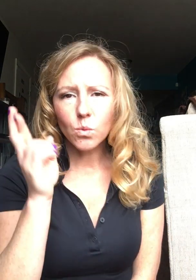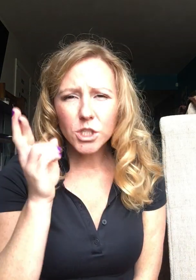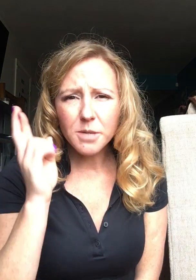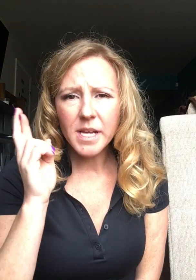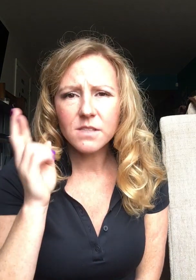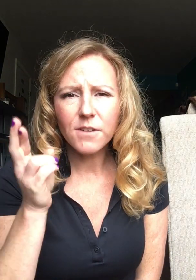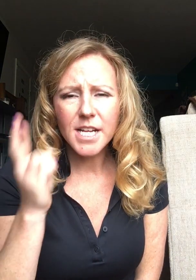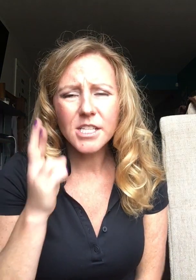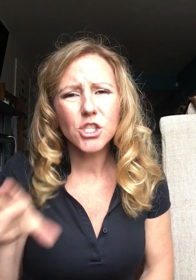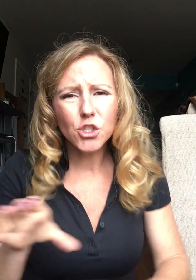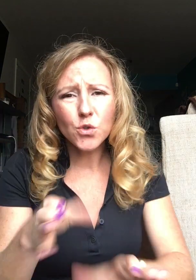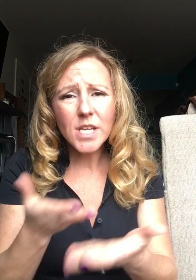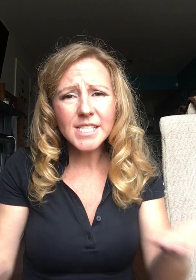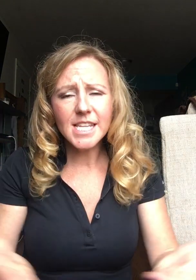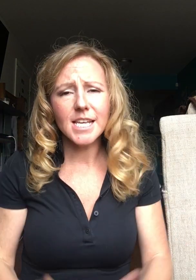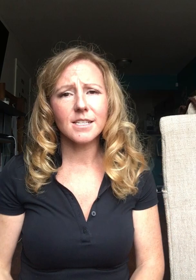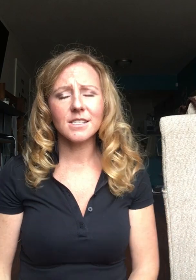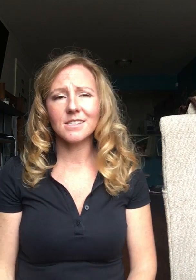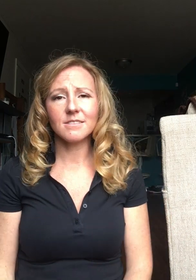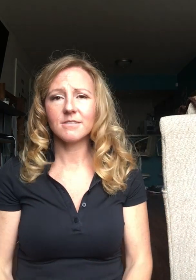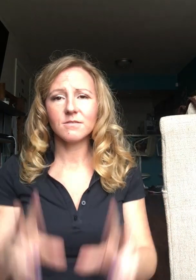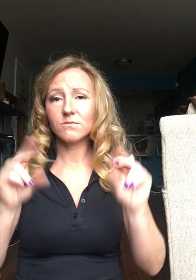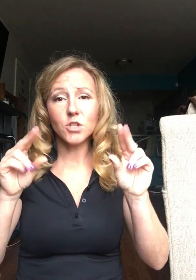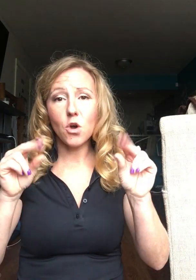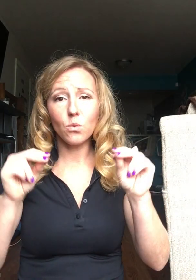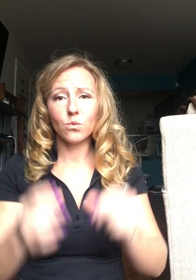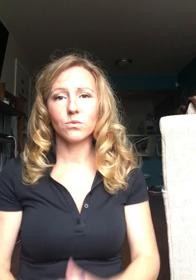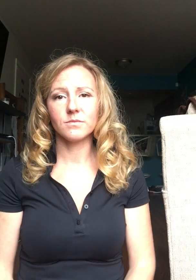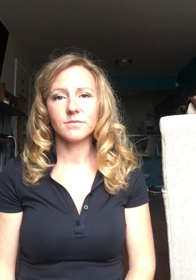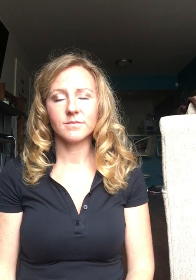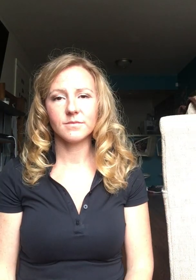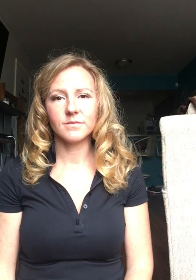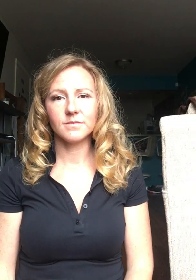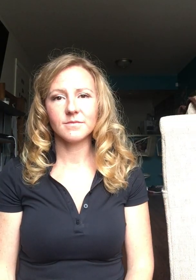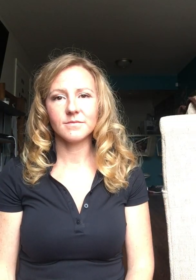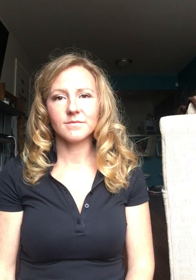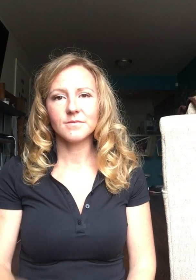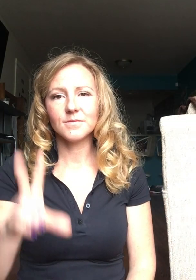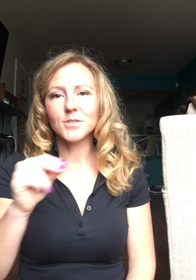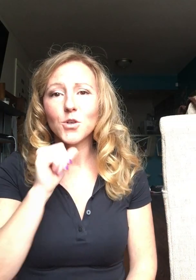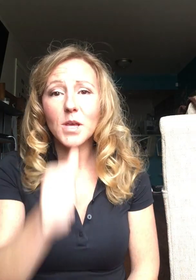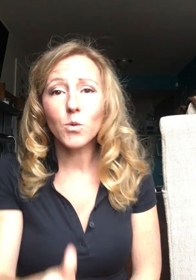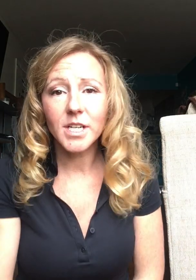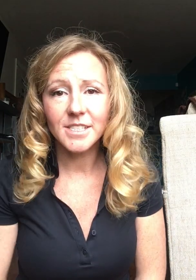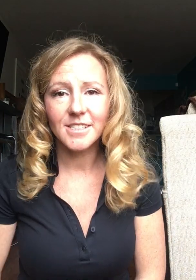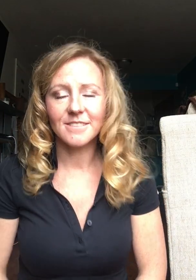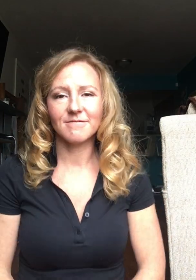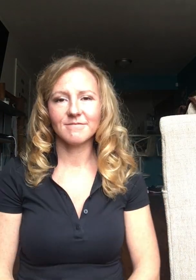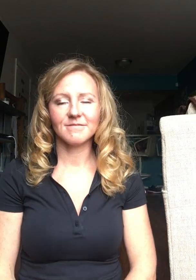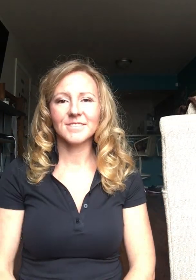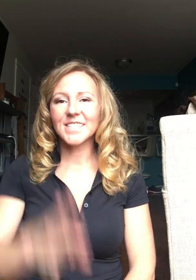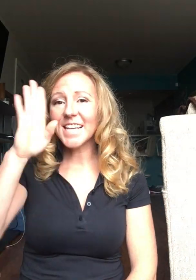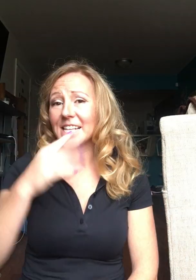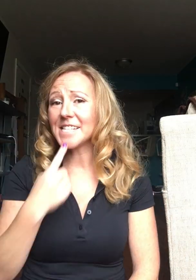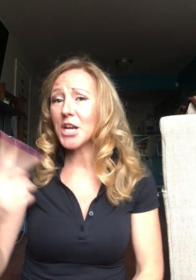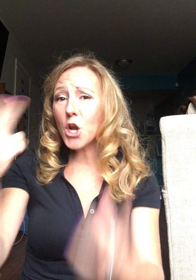Would your best friend do these things? No. No, they wouldn't. God said